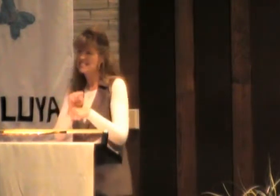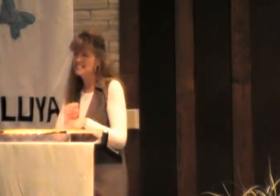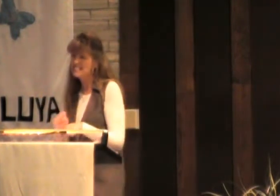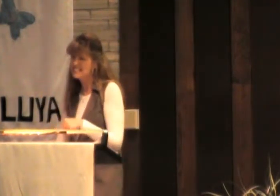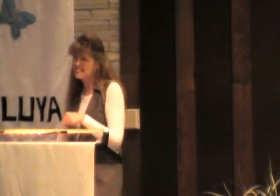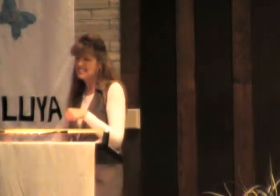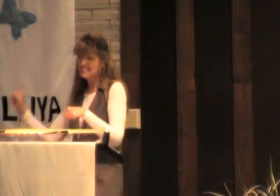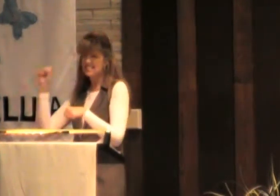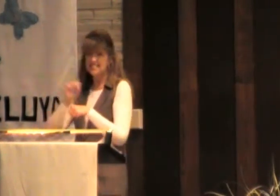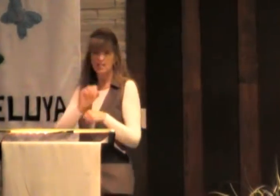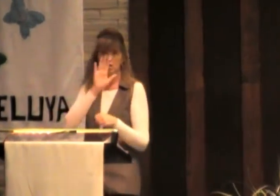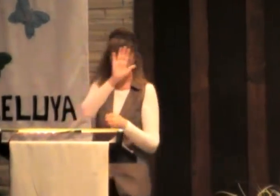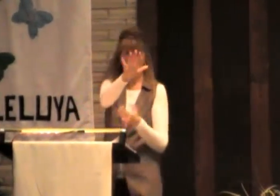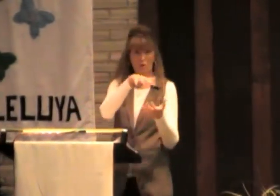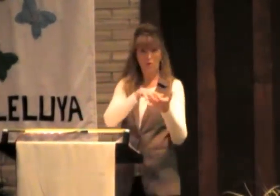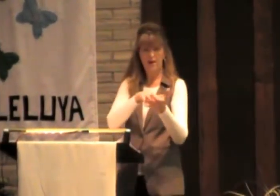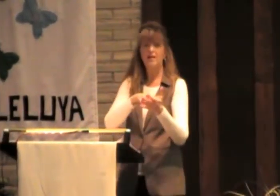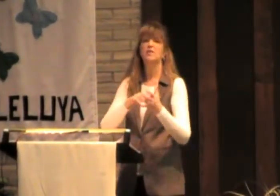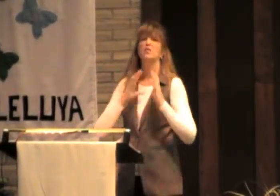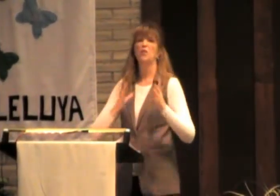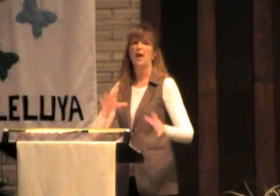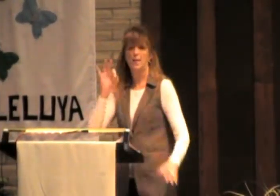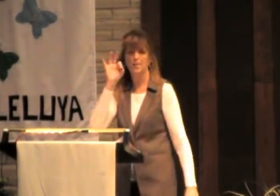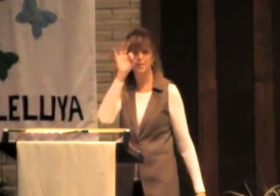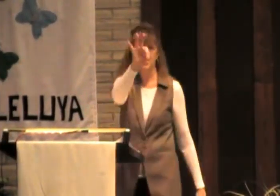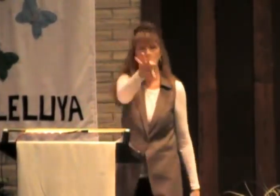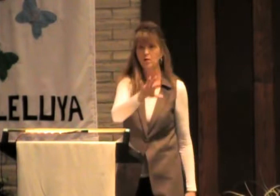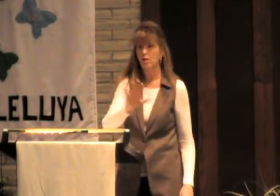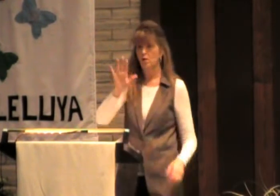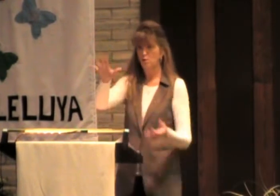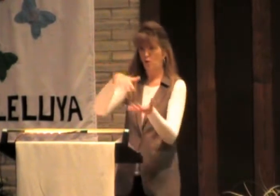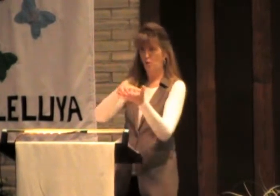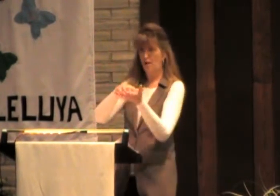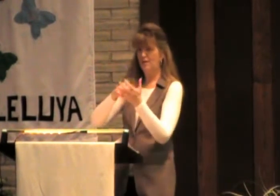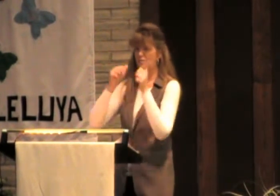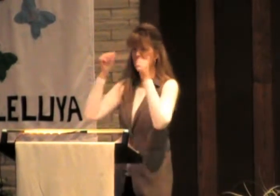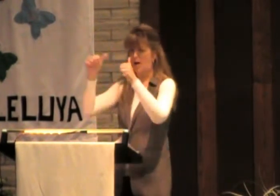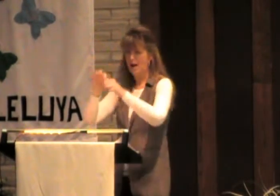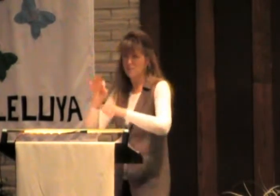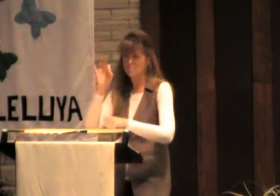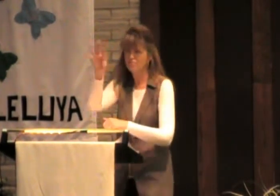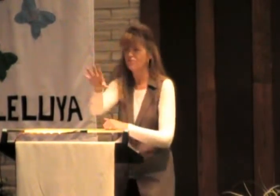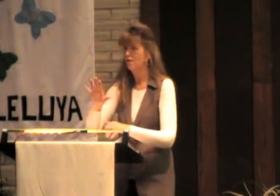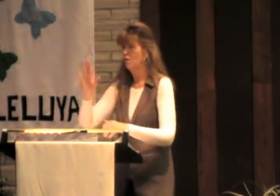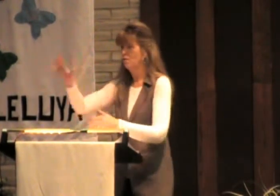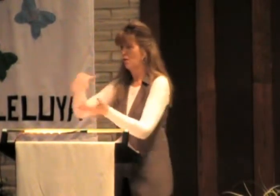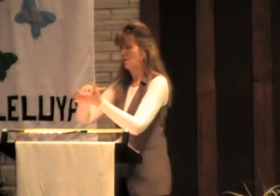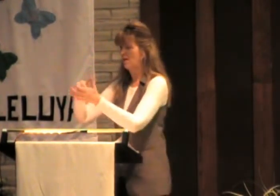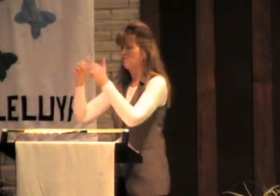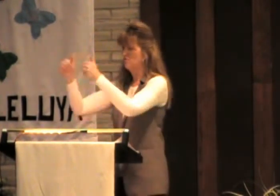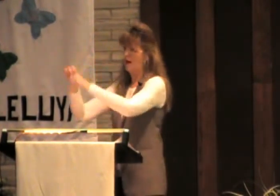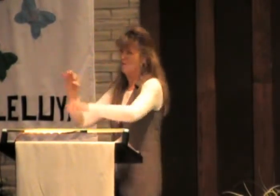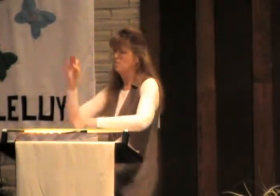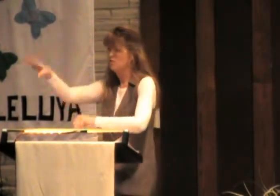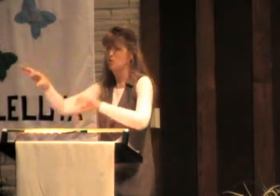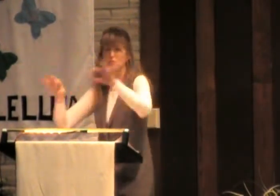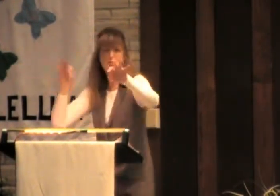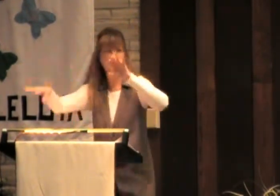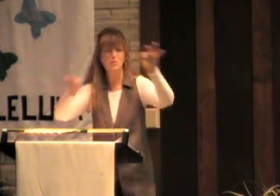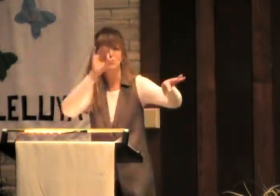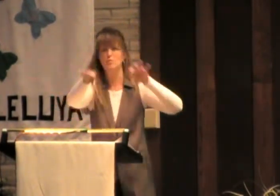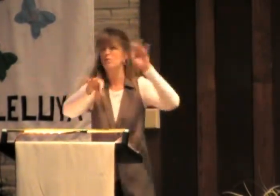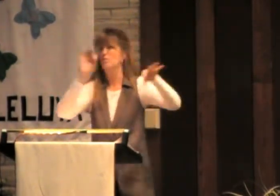We know that Satan is working. He'll find your weakness and he'll put something there. He'll find your weakness and put something